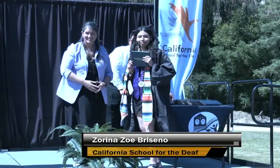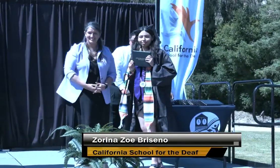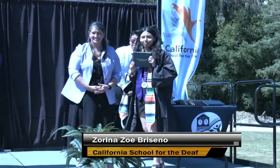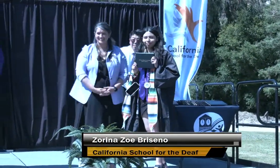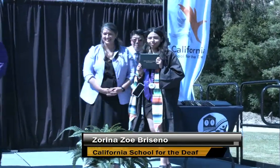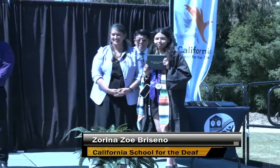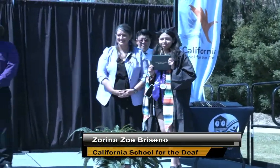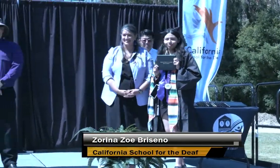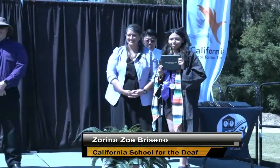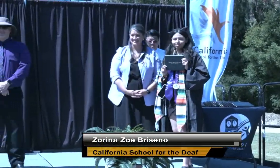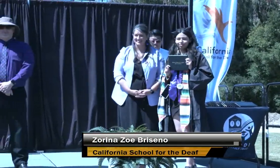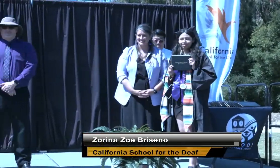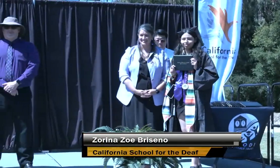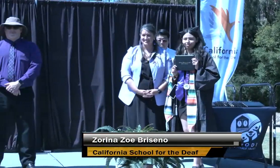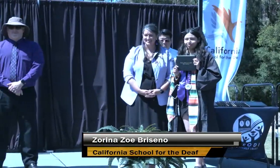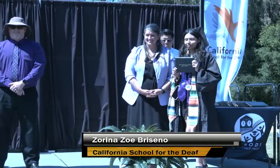Zorina Zoe Briseno.